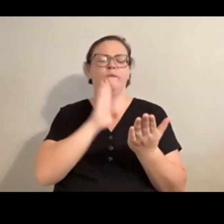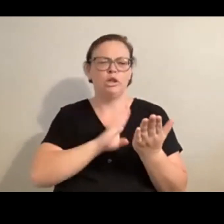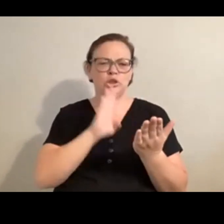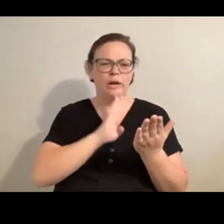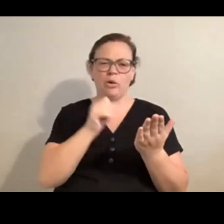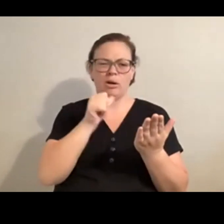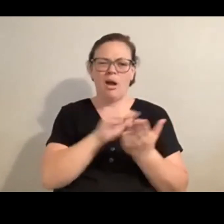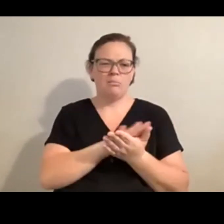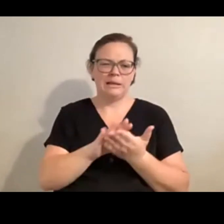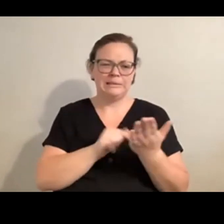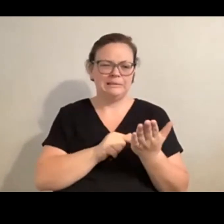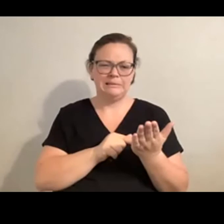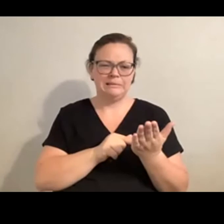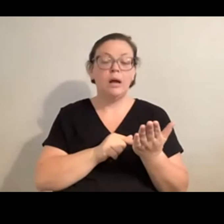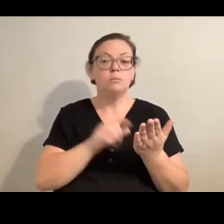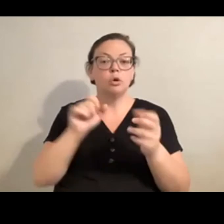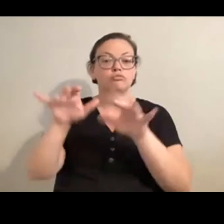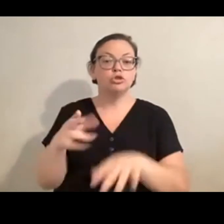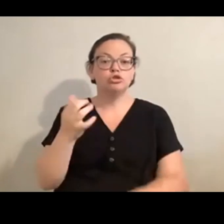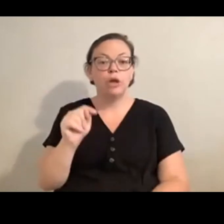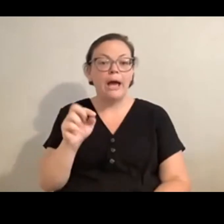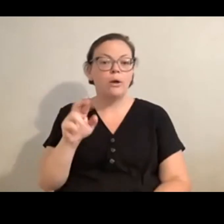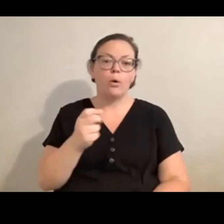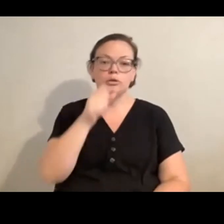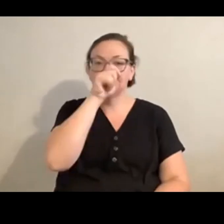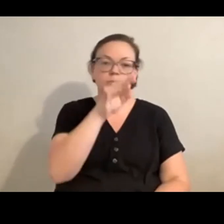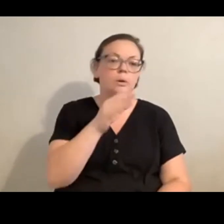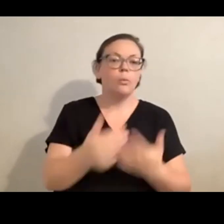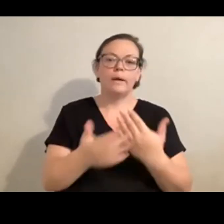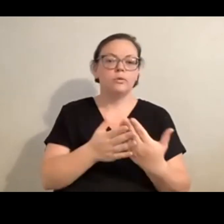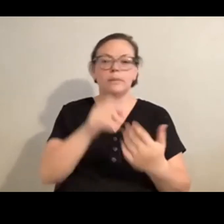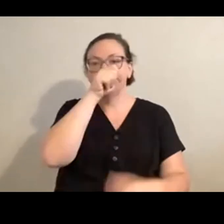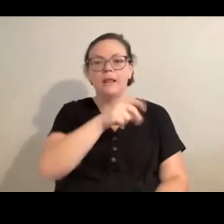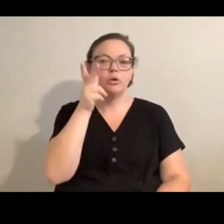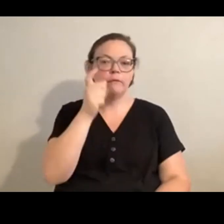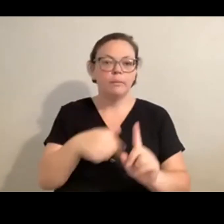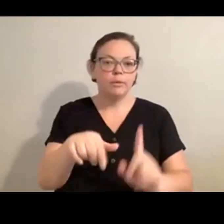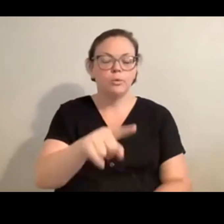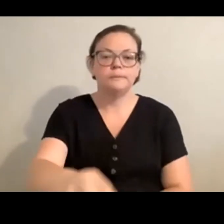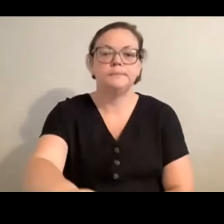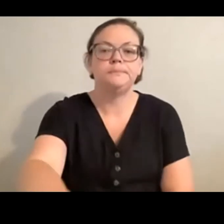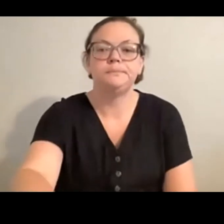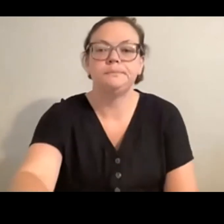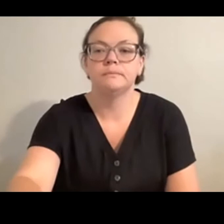unpleasant? And you can put it in the chat or you can just blurt it out. I'd love to hear from you all.